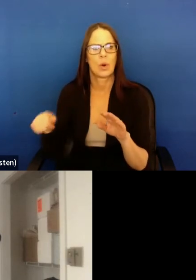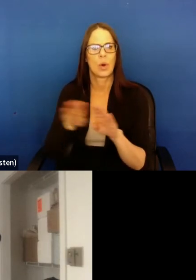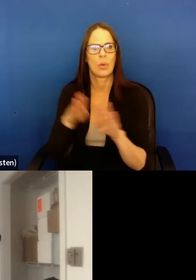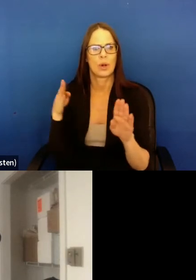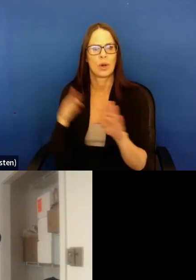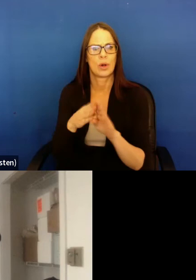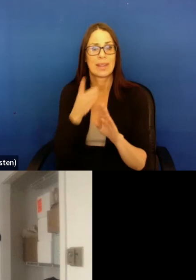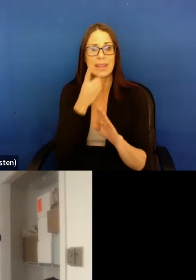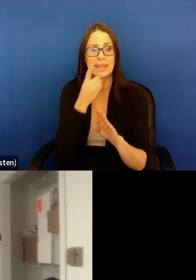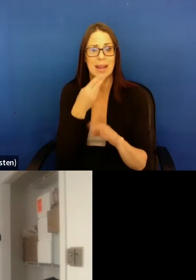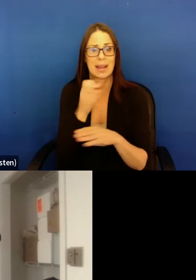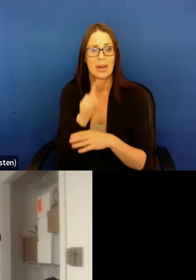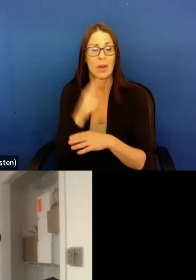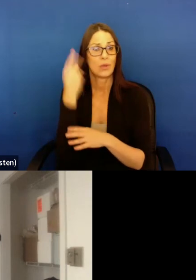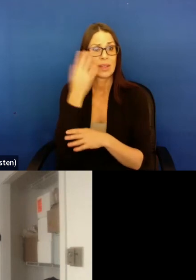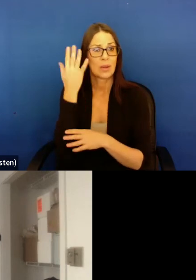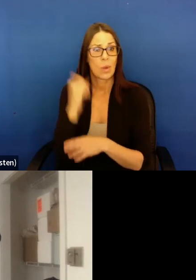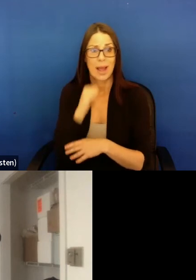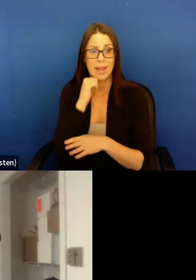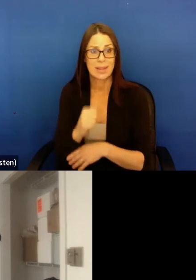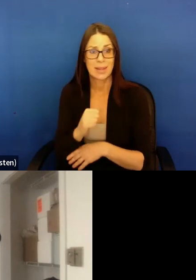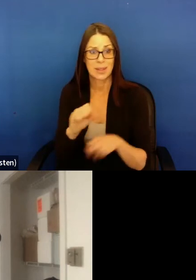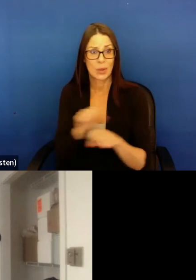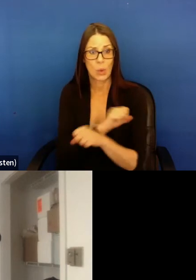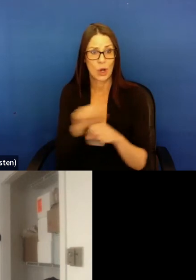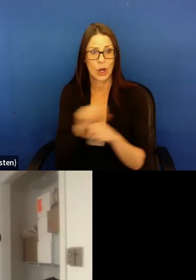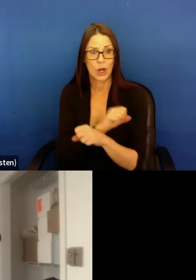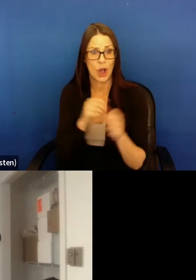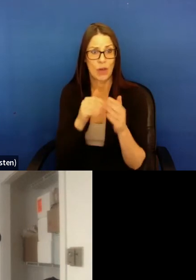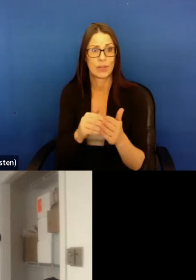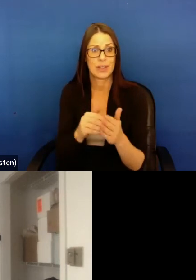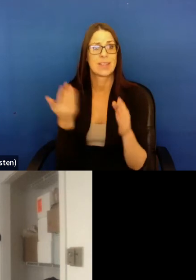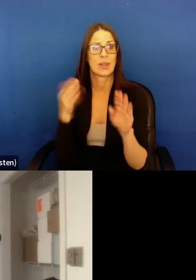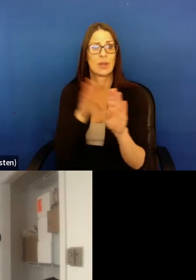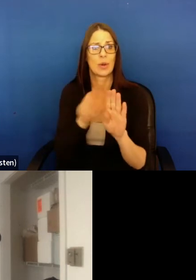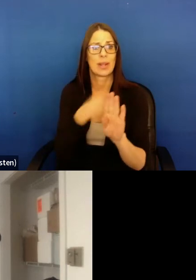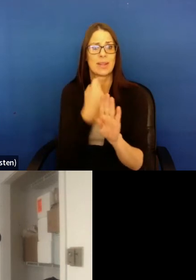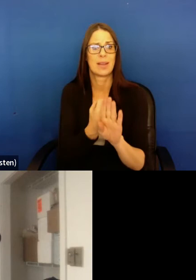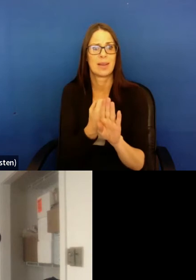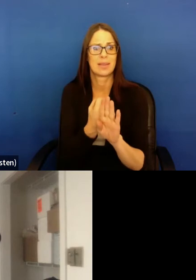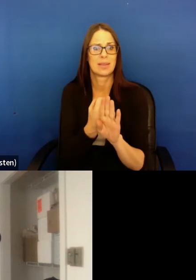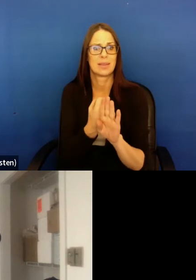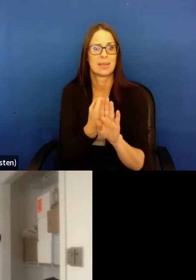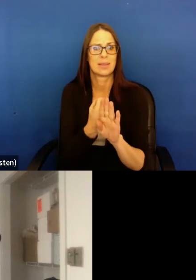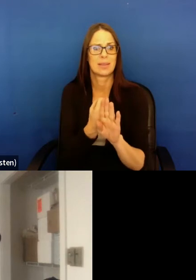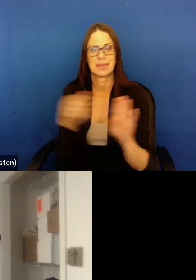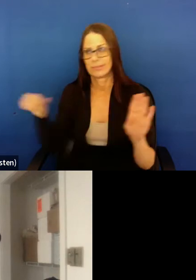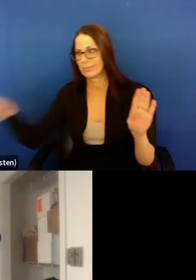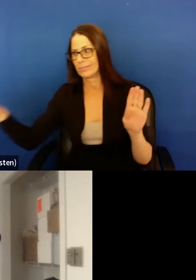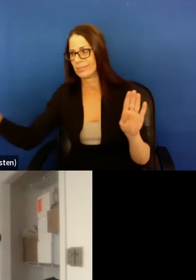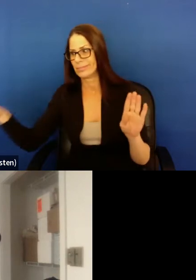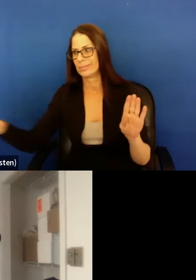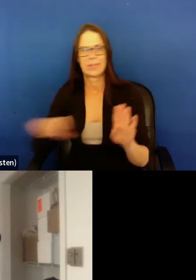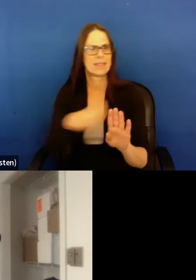the time is because the door gets locked. So even if you hit the button, it just won't open because it's locked. So that's the issue why it